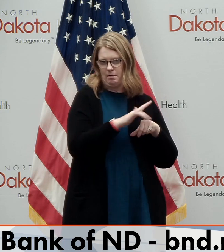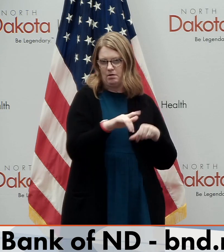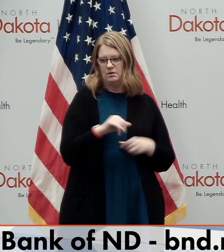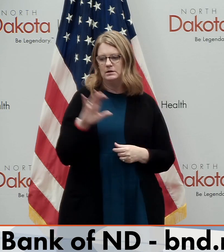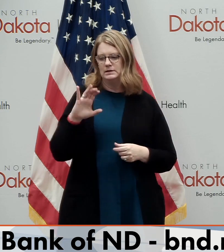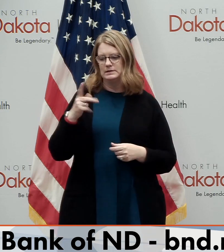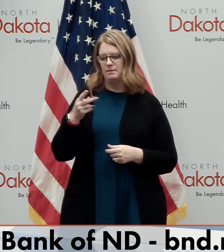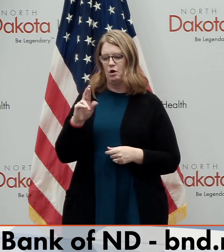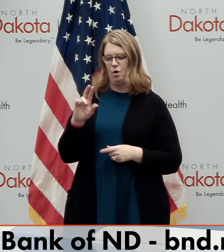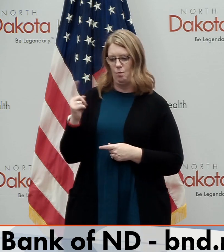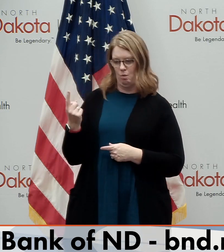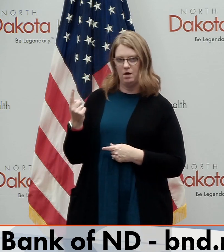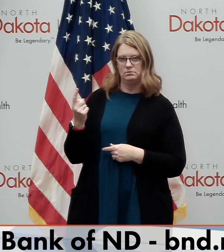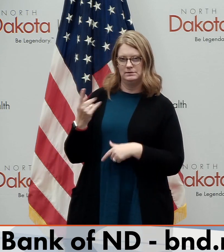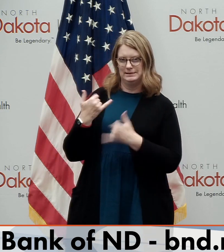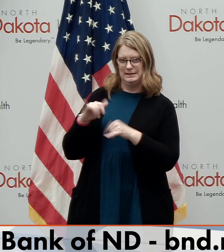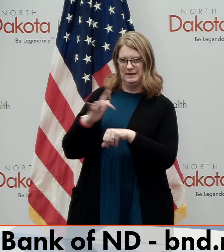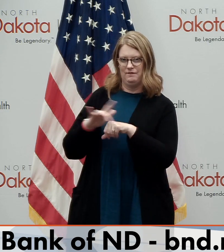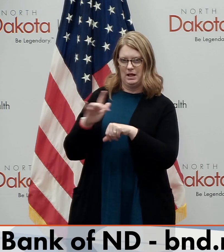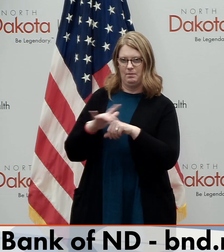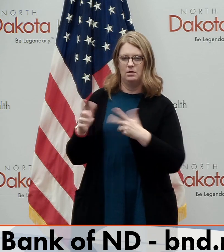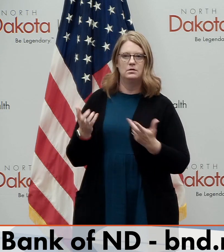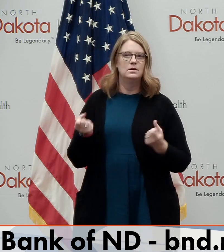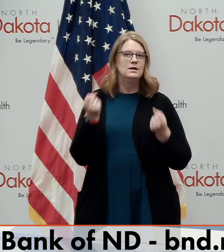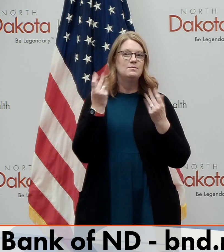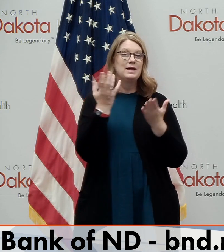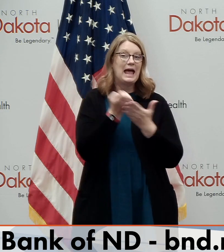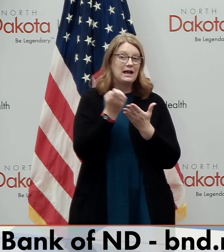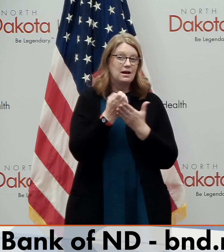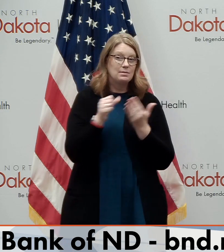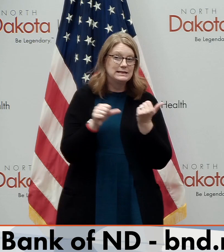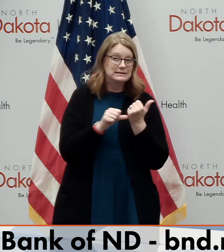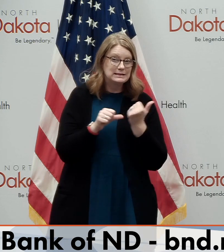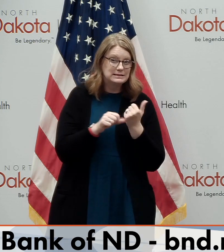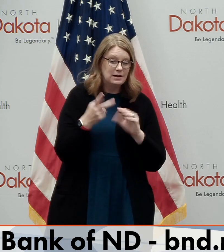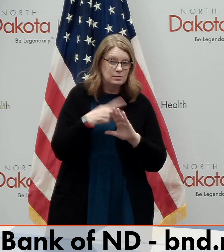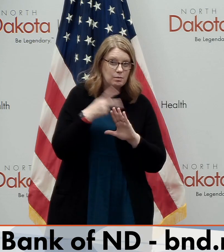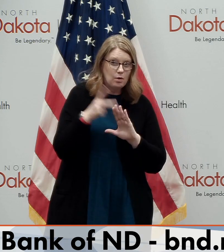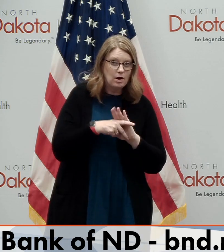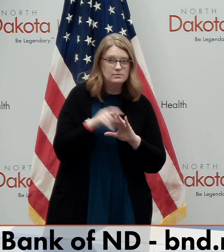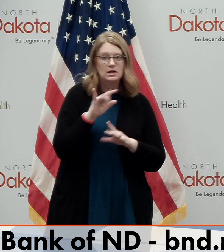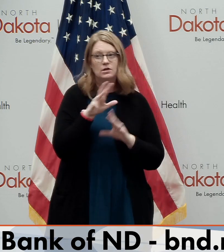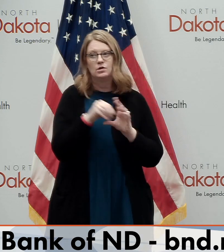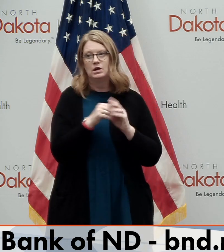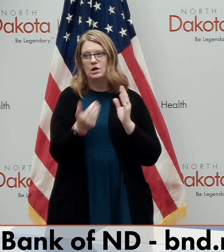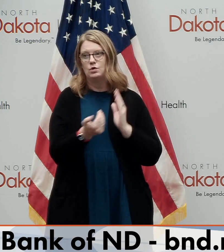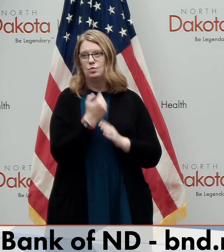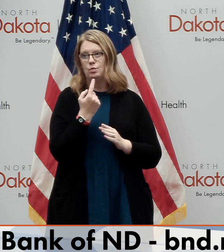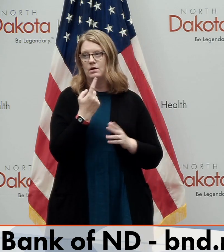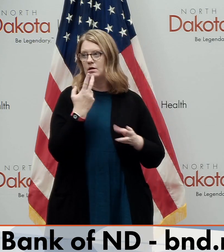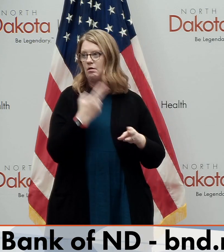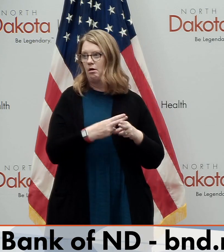the CPR1. So again, number of economic assistance programs, including a brand new one called